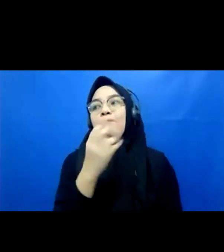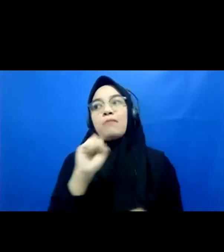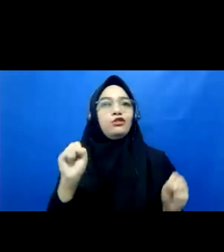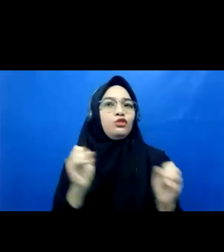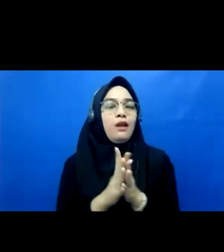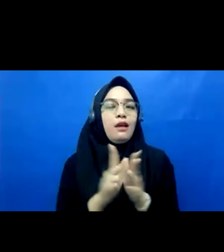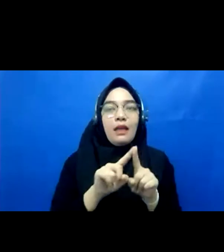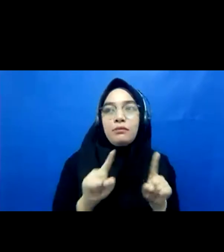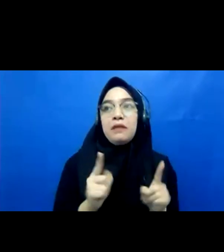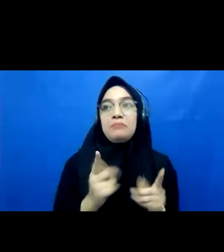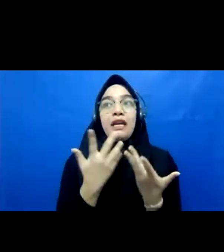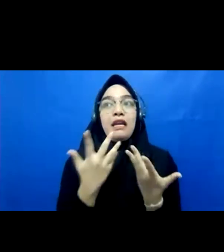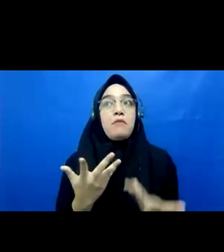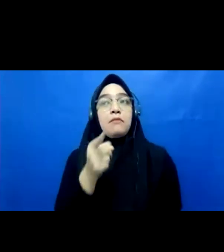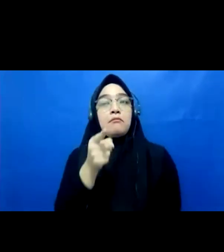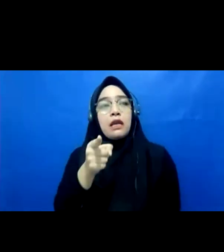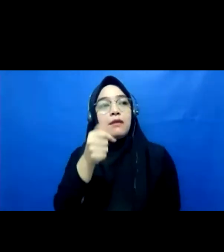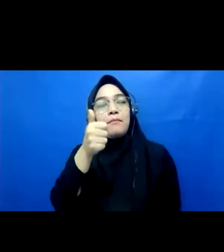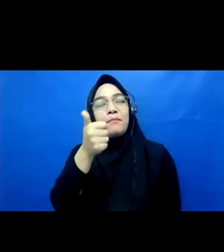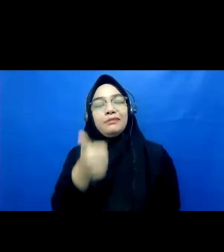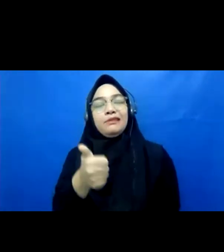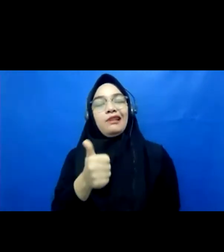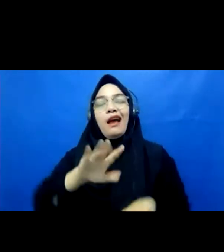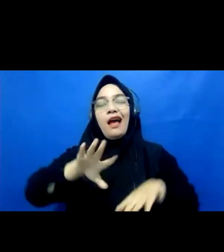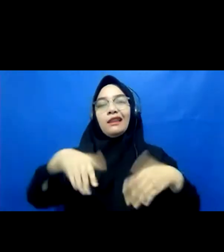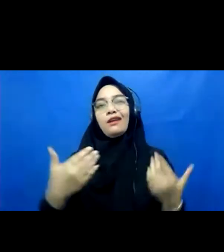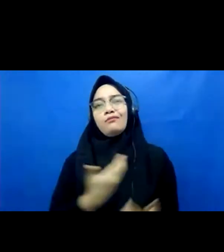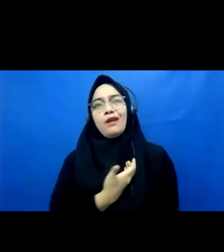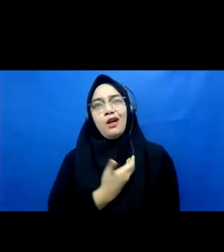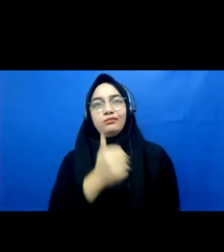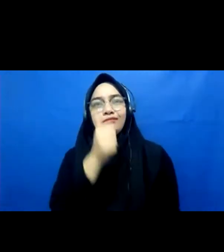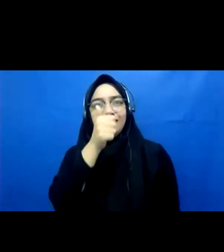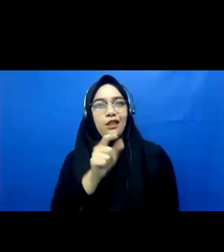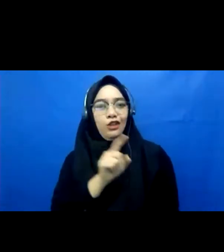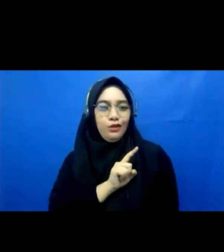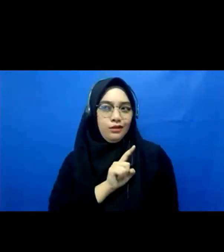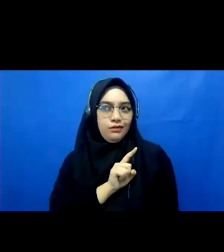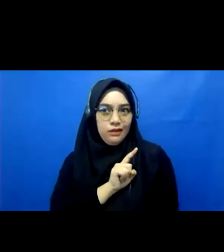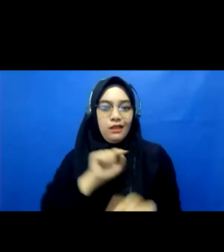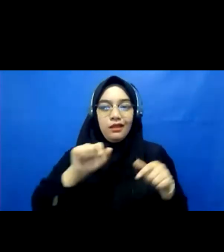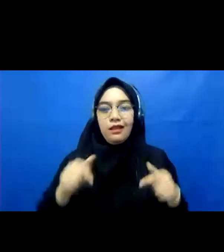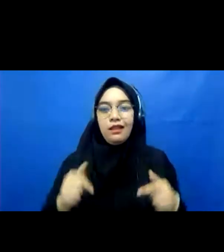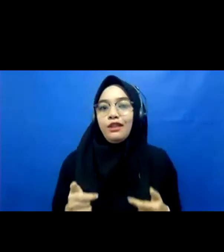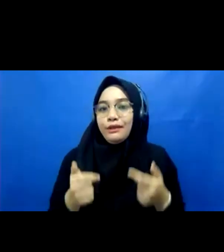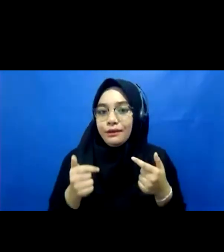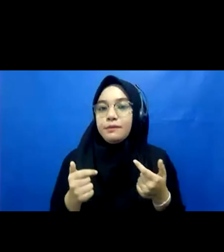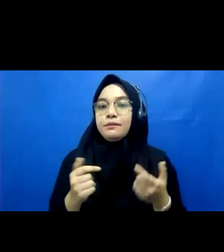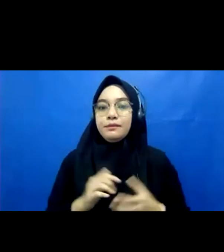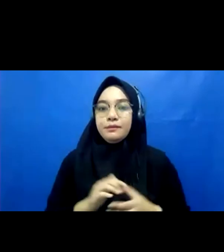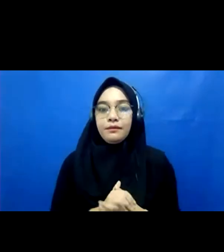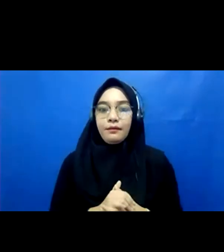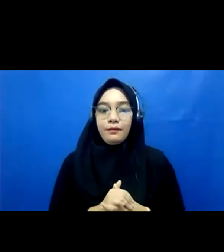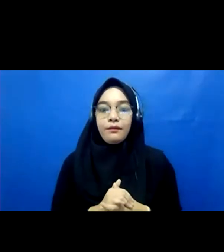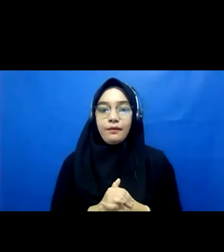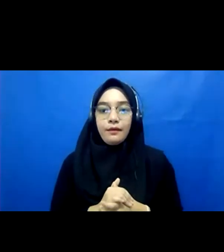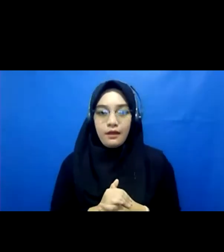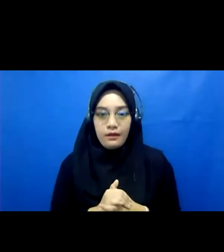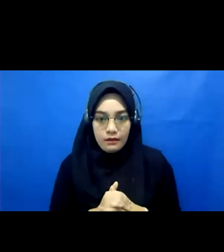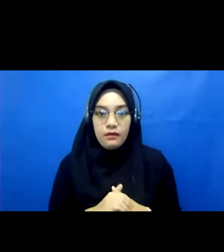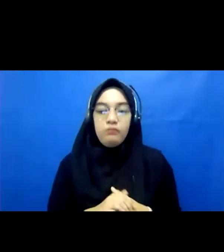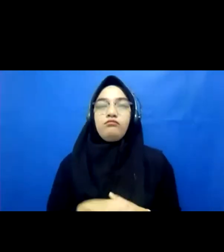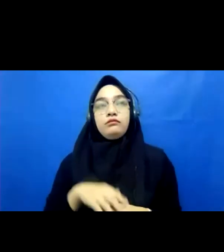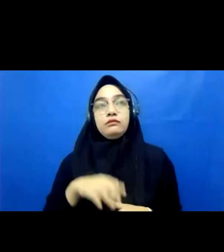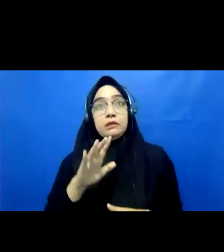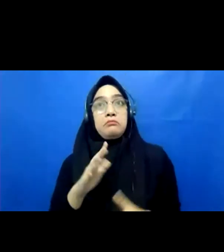raise awareness of social inclusion. And yet they also participate with Epic Art to raise funding for support